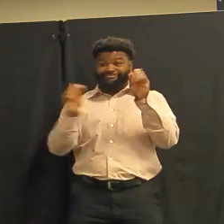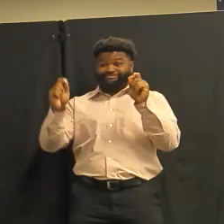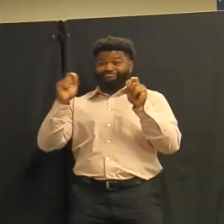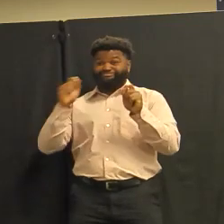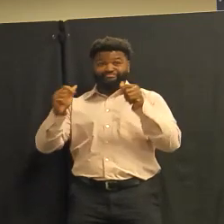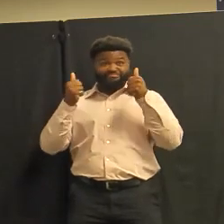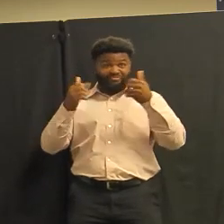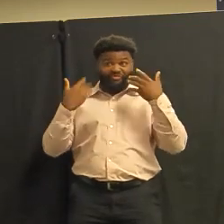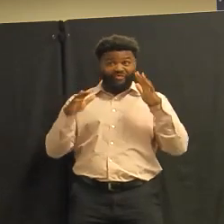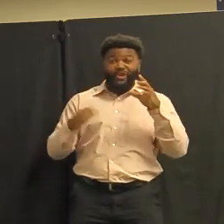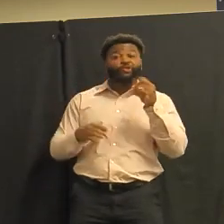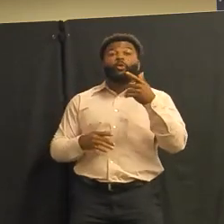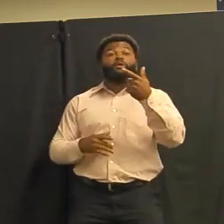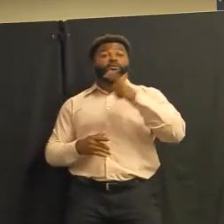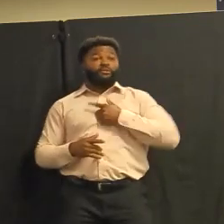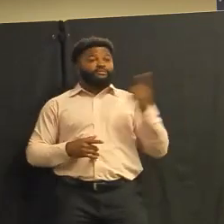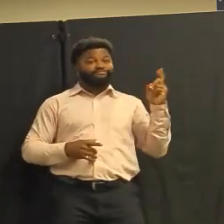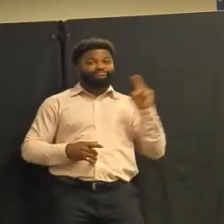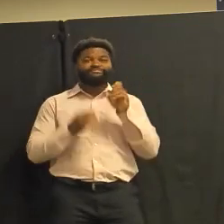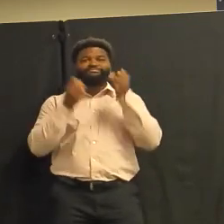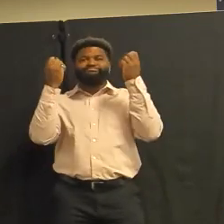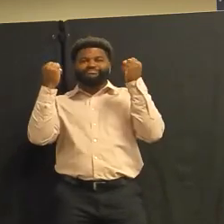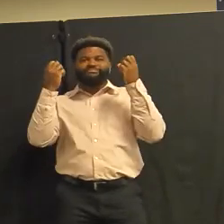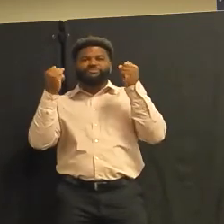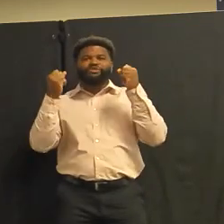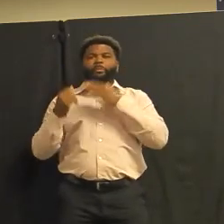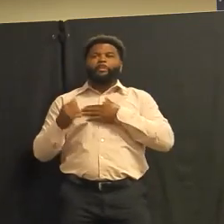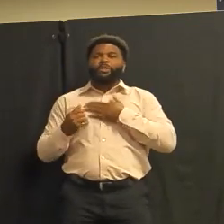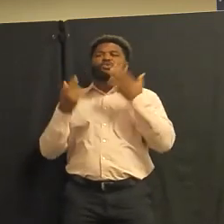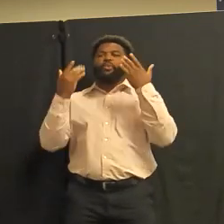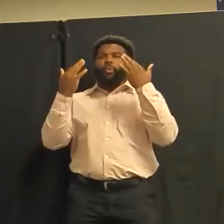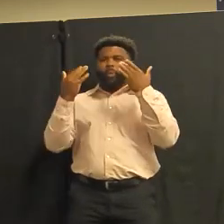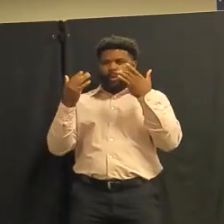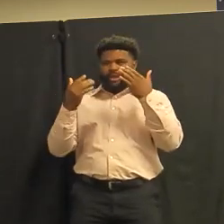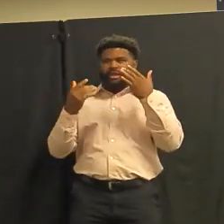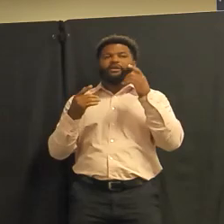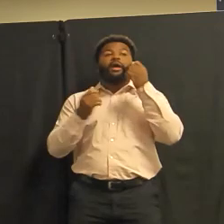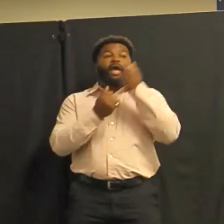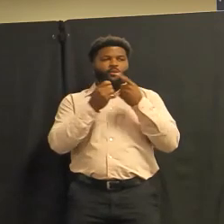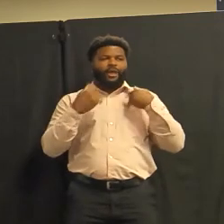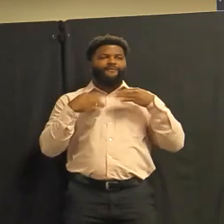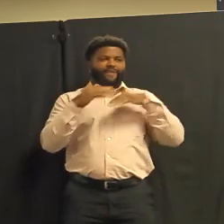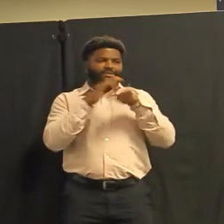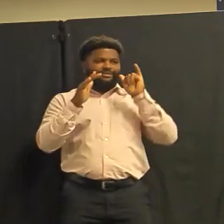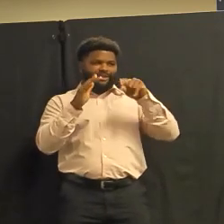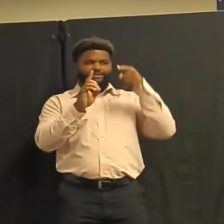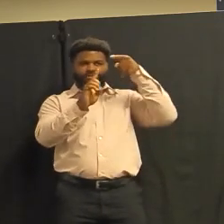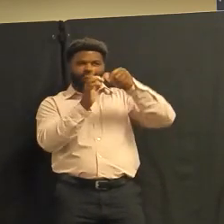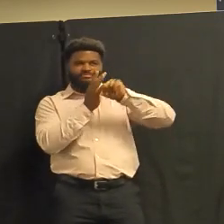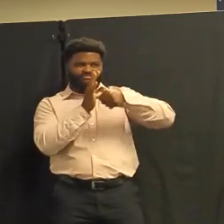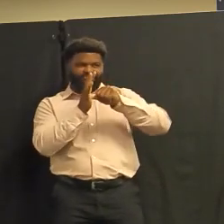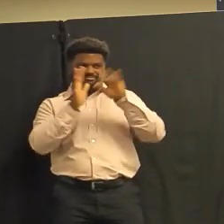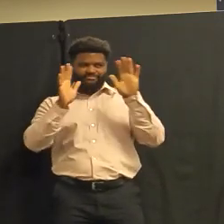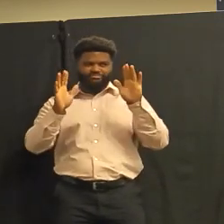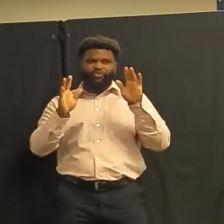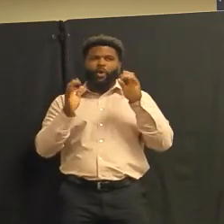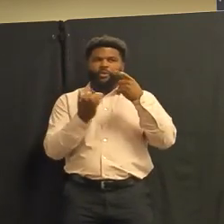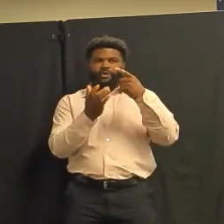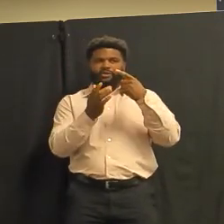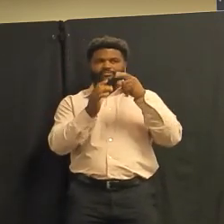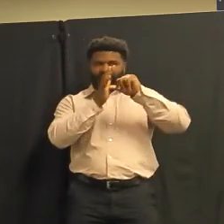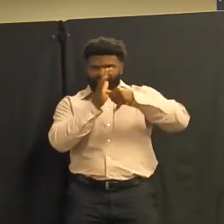set. And so we have time for everyone to kind of make sure that everybody has access. So wanted to make sure we went over